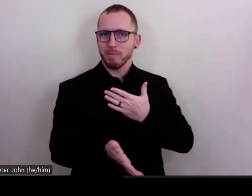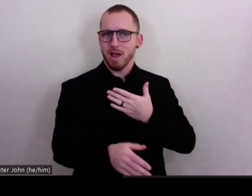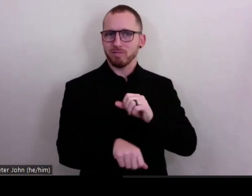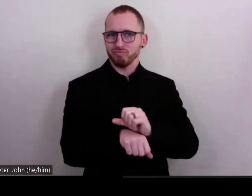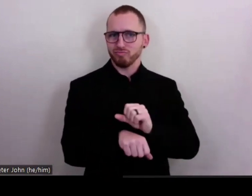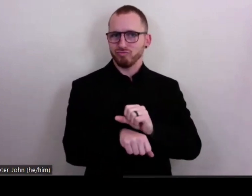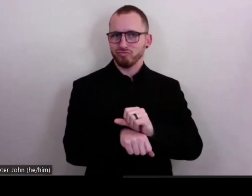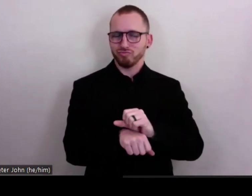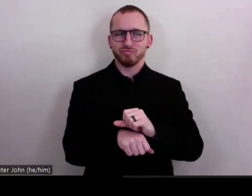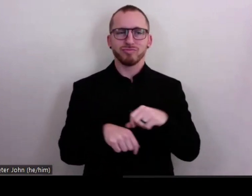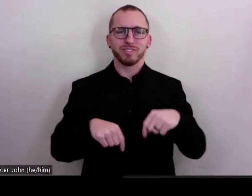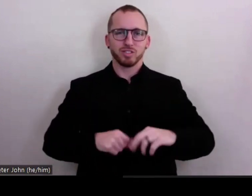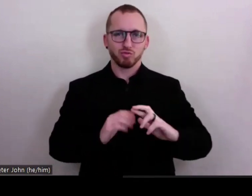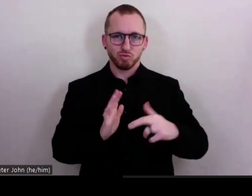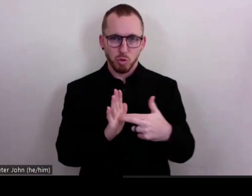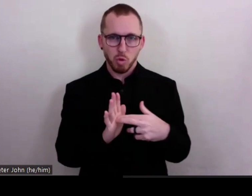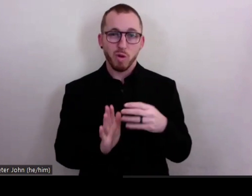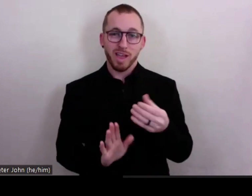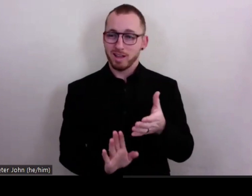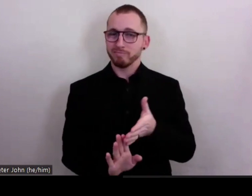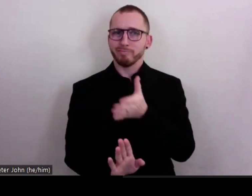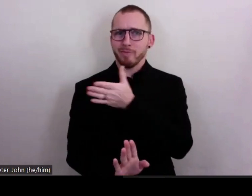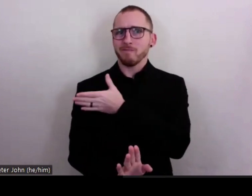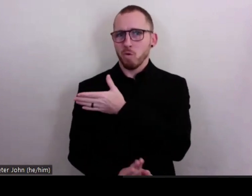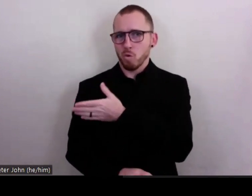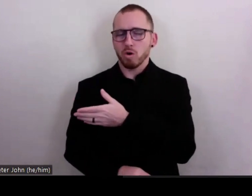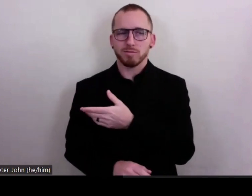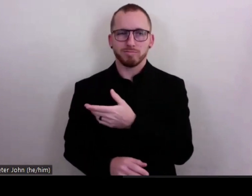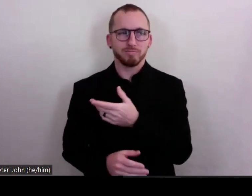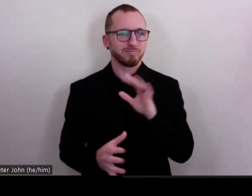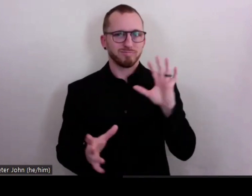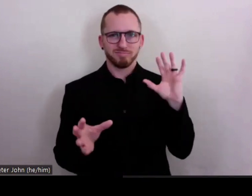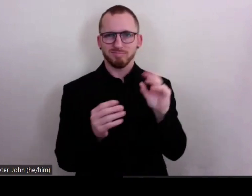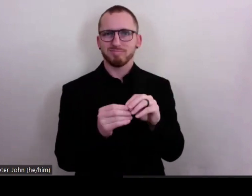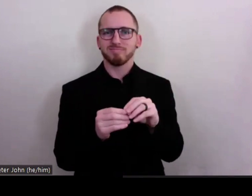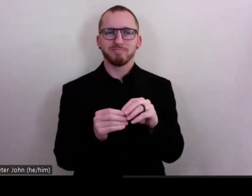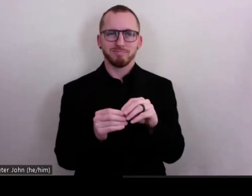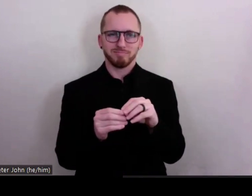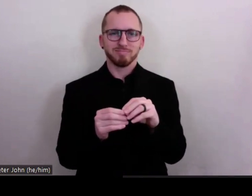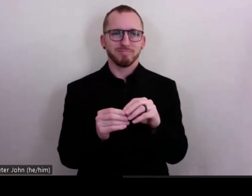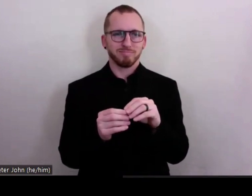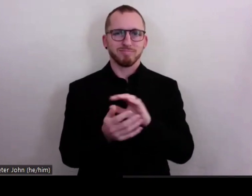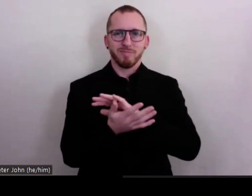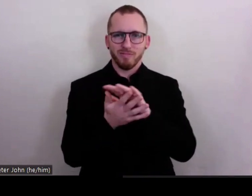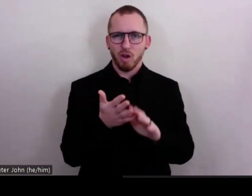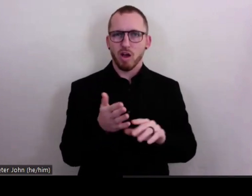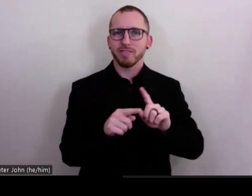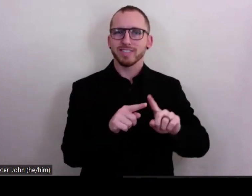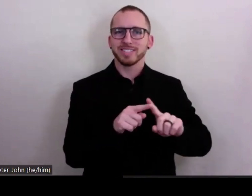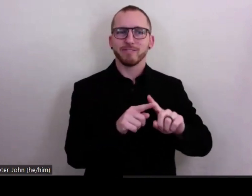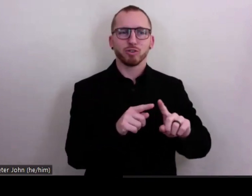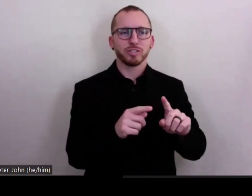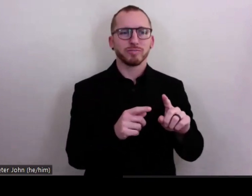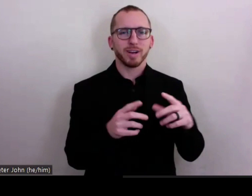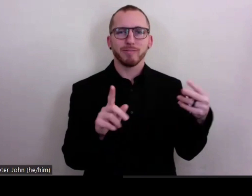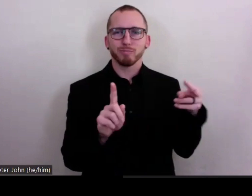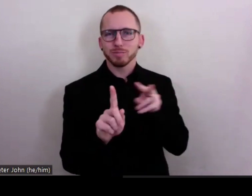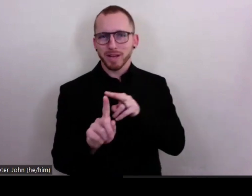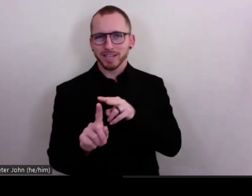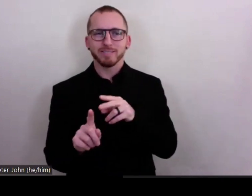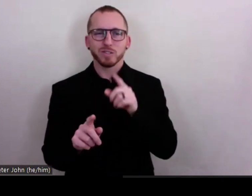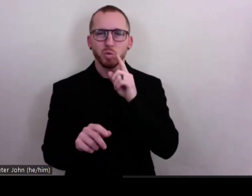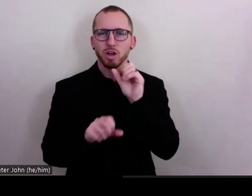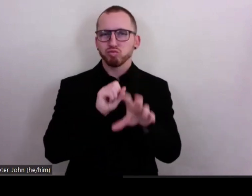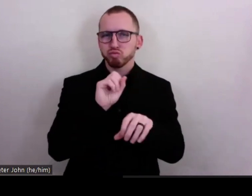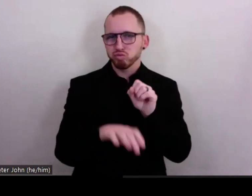in this role and prior to this role. So that is a combination of all these different voices in this training. But we're